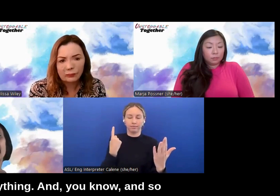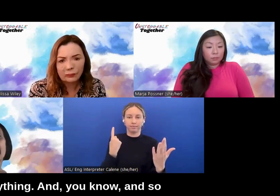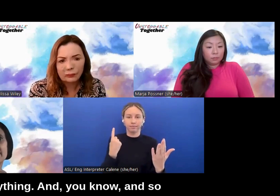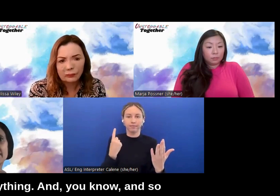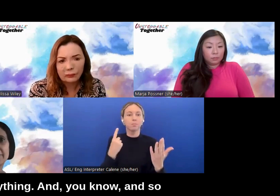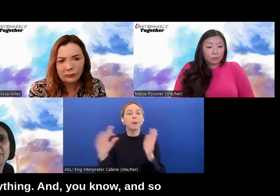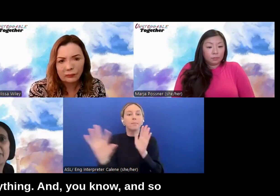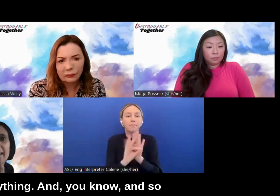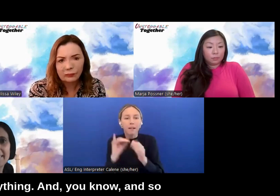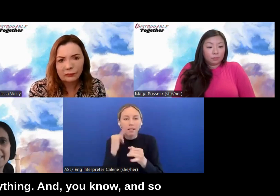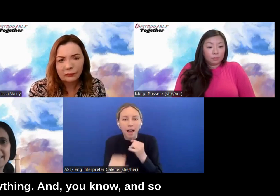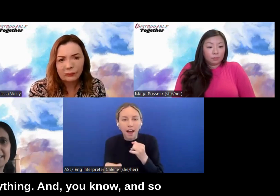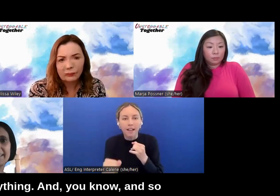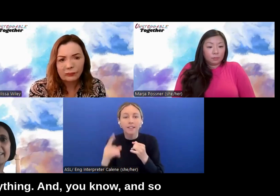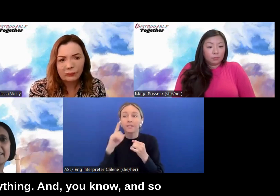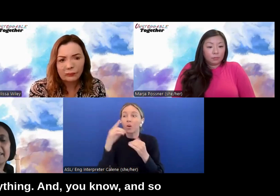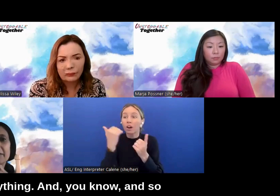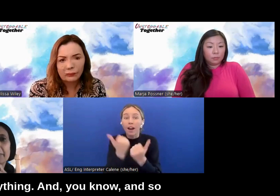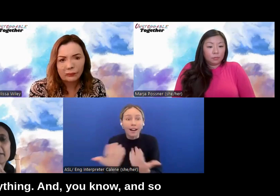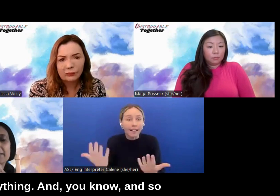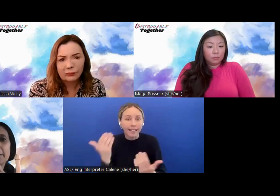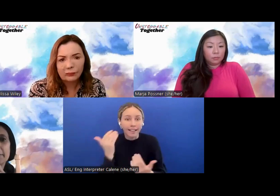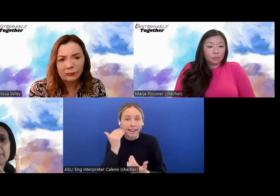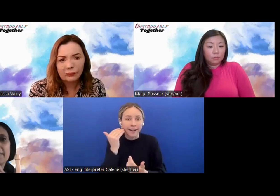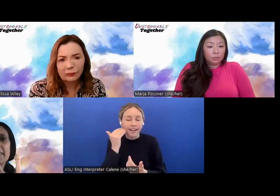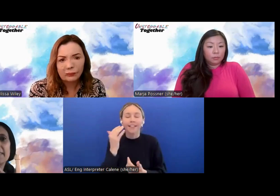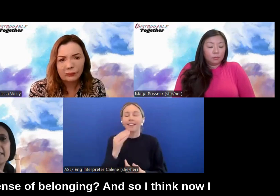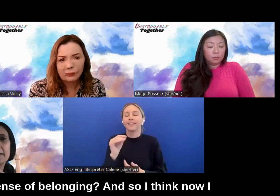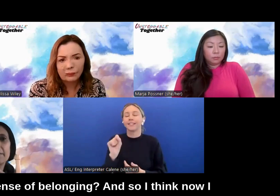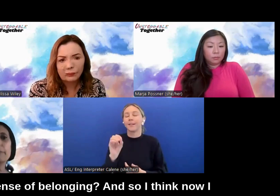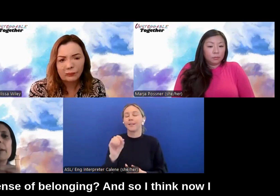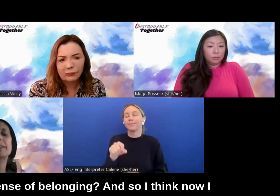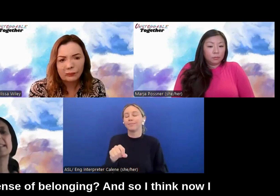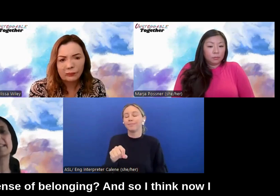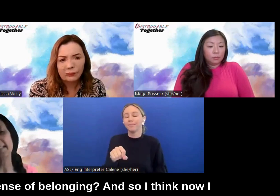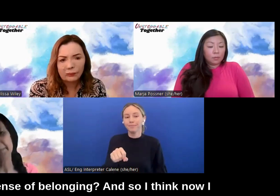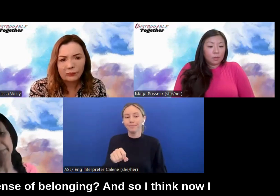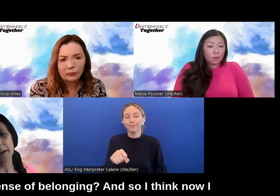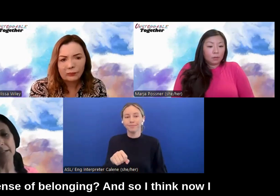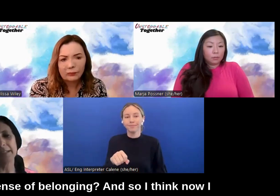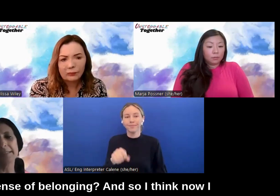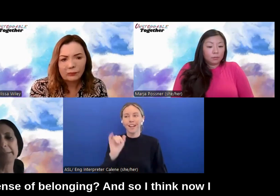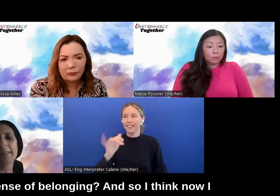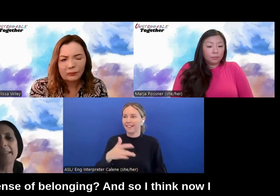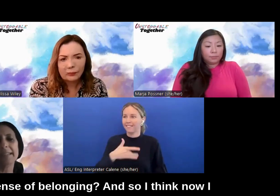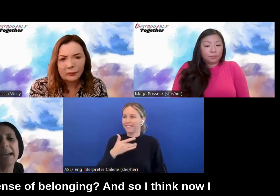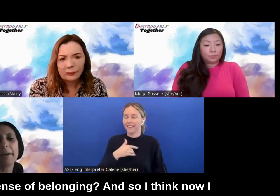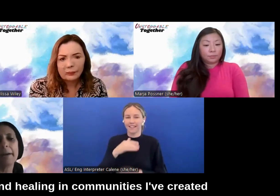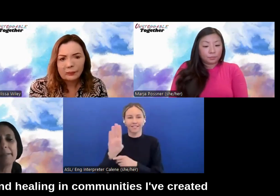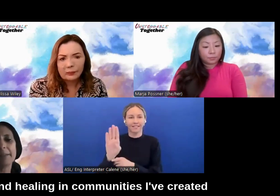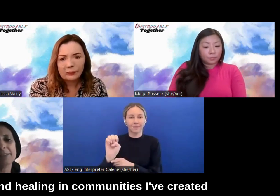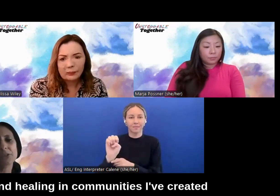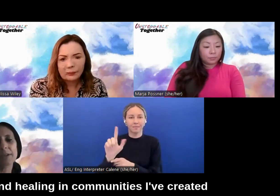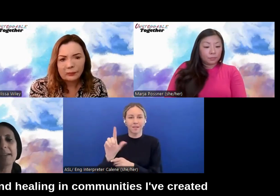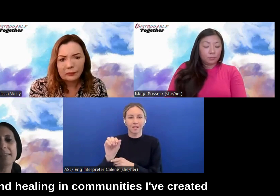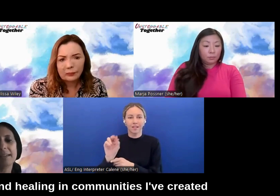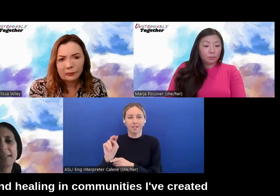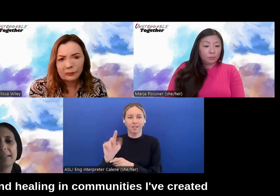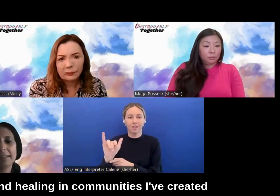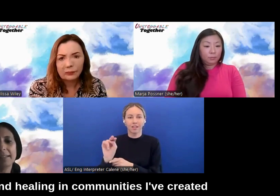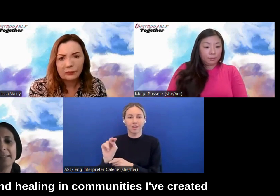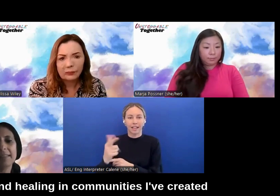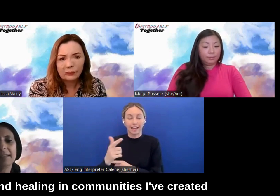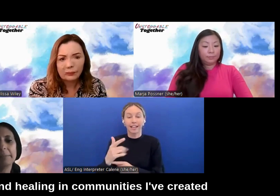chosen last for anything. And so where is that sense of belonging? And so I think now I find strength